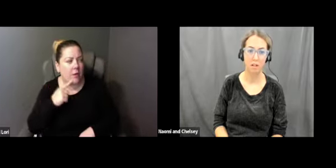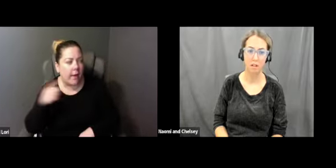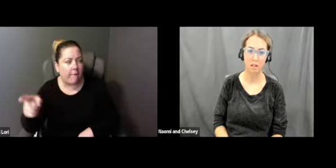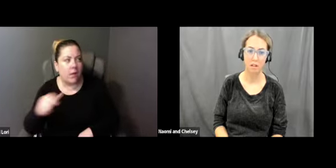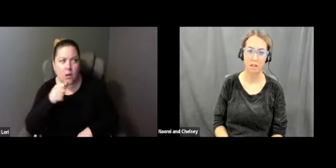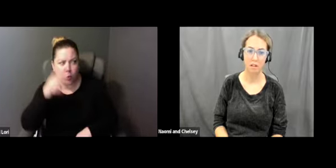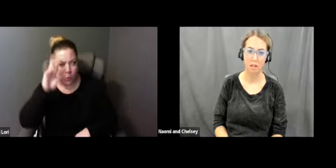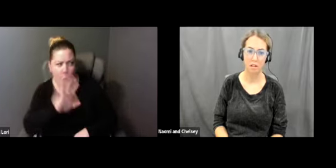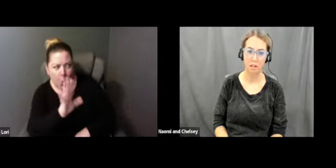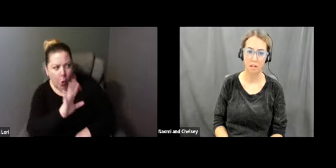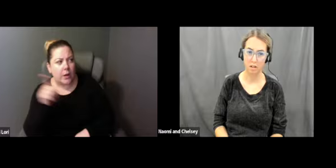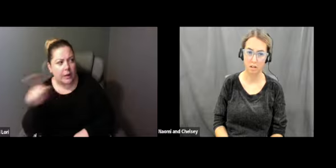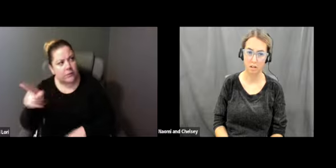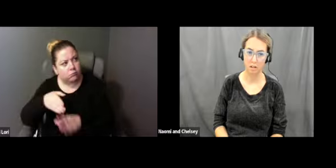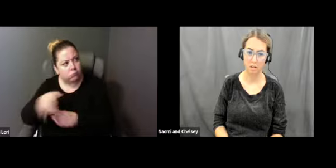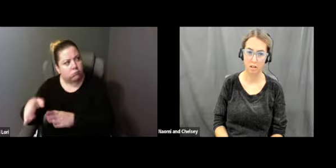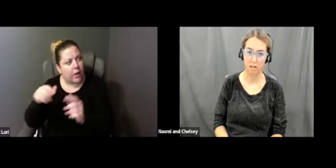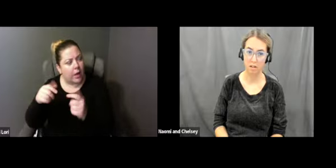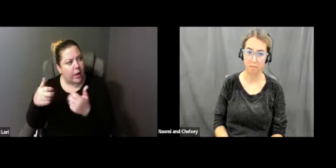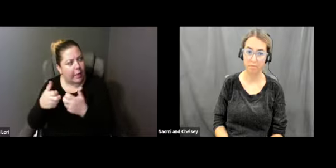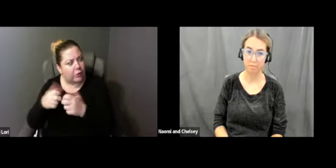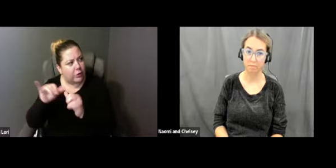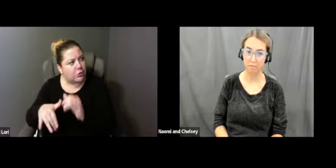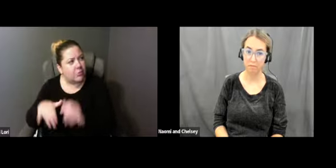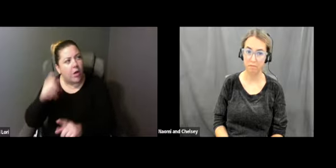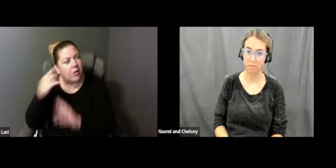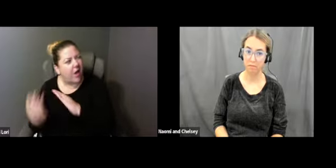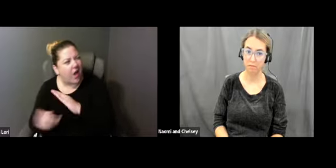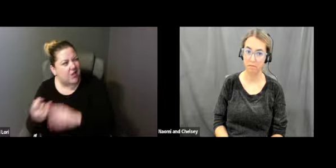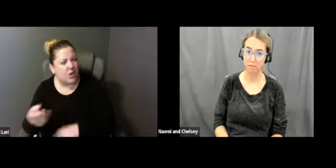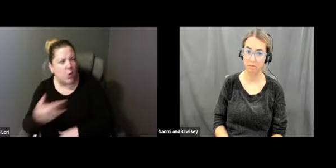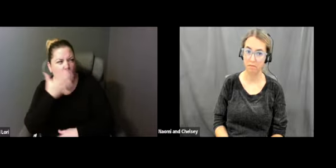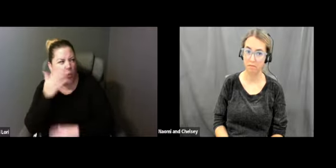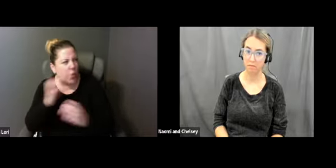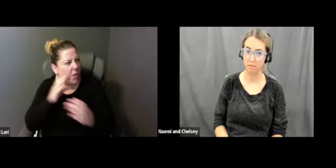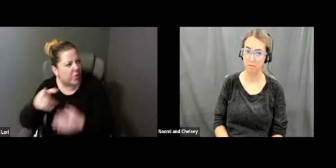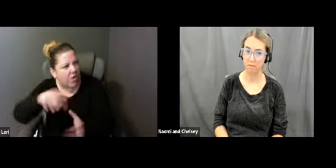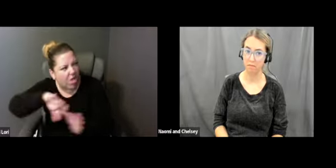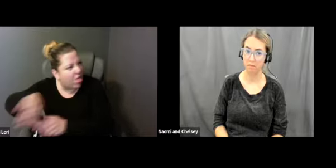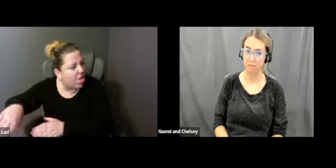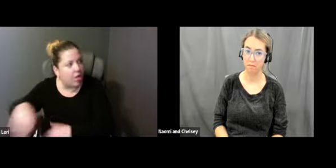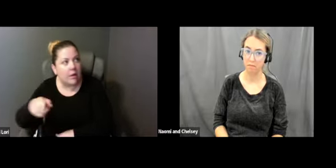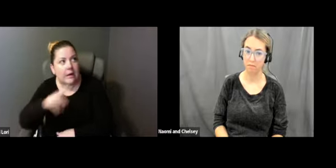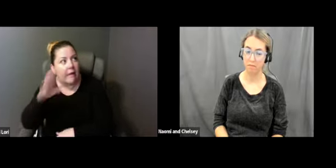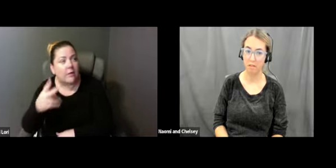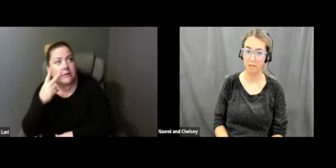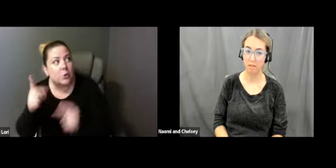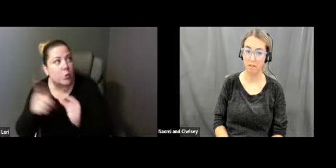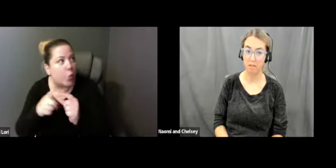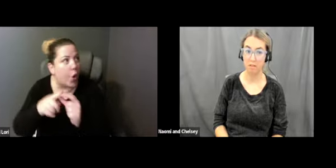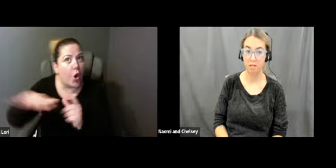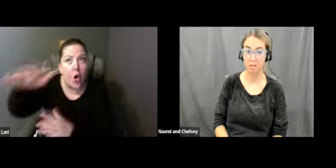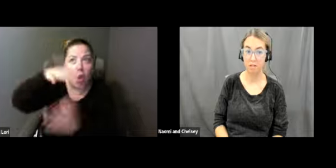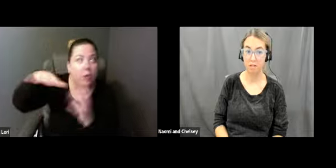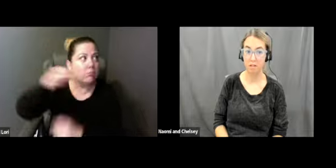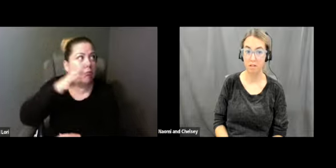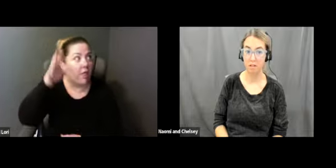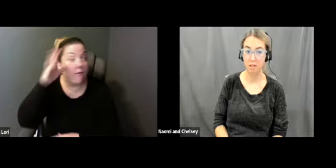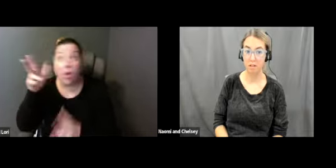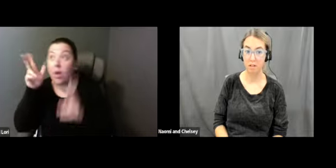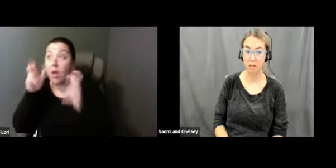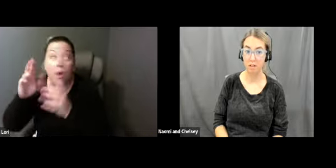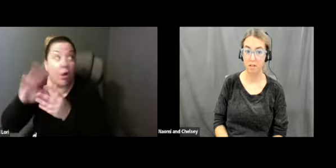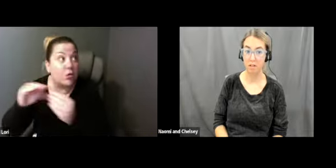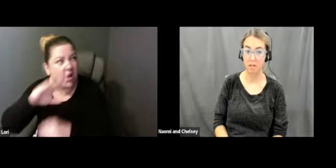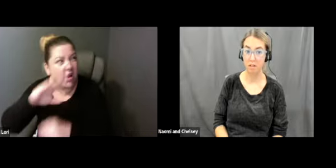He was an electrical engineer. But, if you don't overhear your parents talking about these kind of things, or if you don't have exposure to mainstream society news